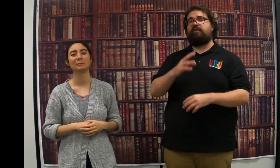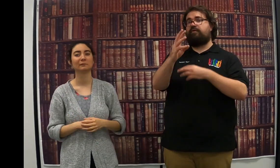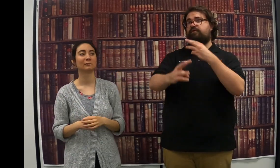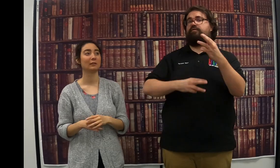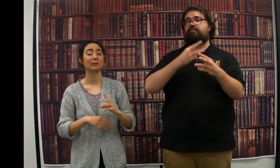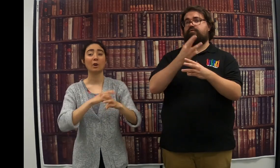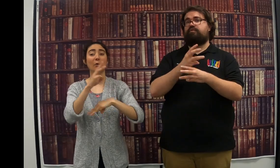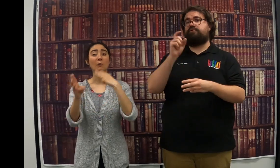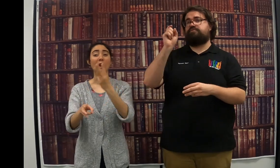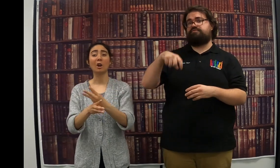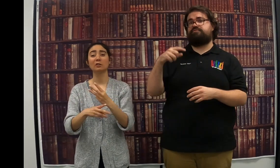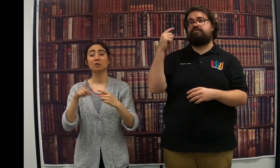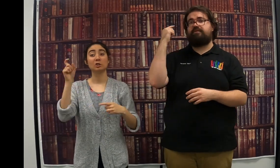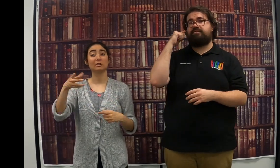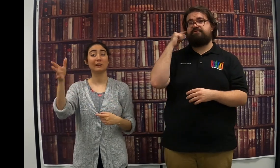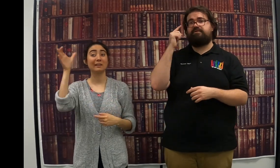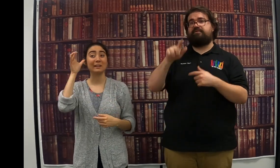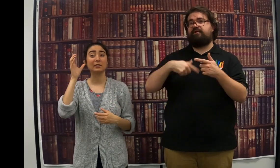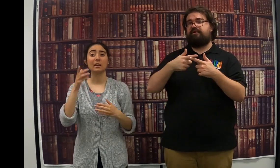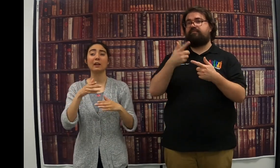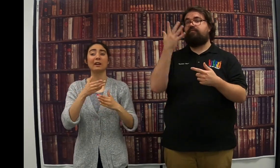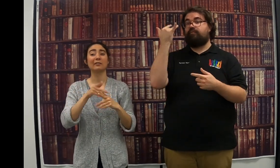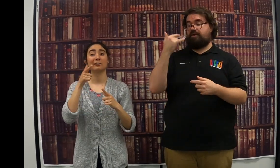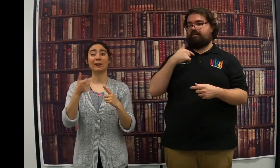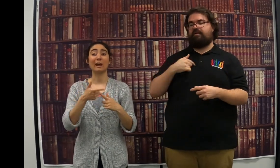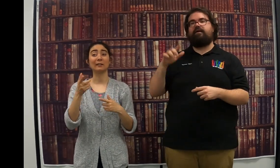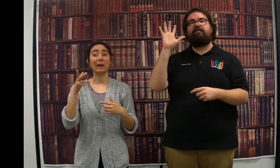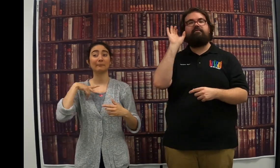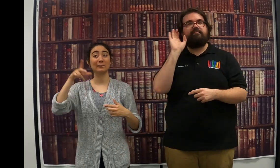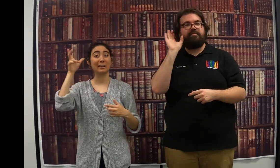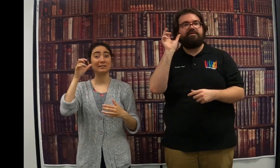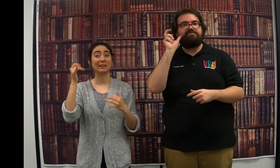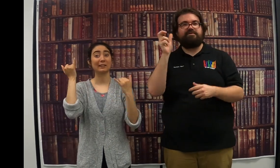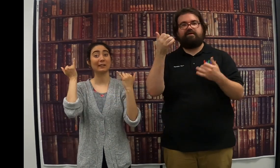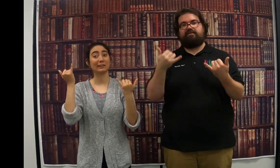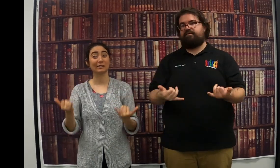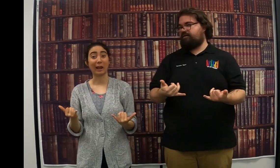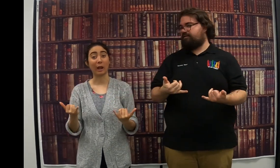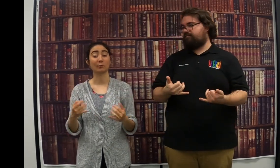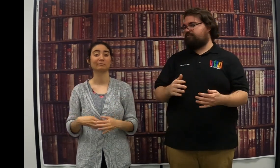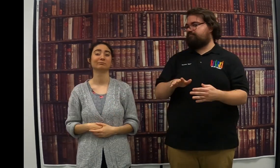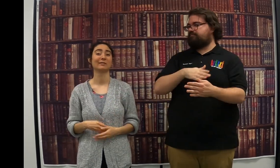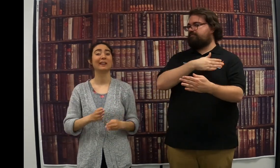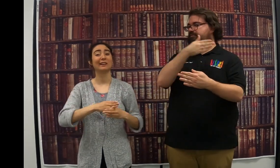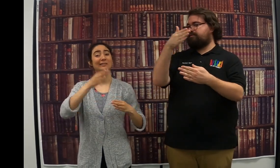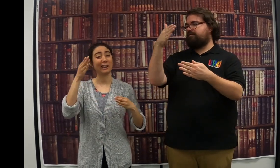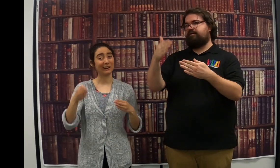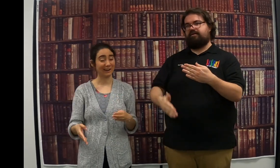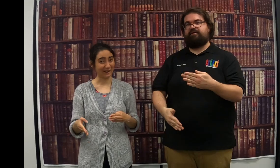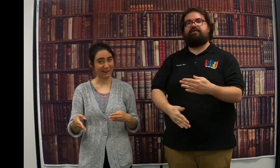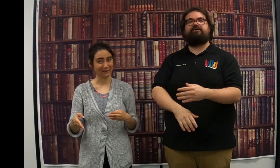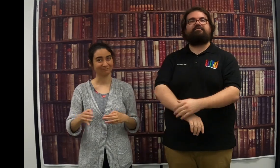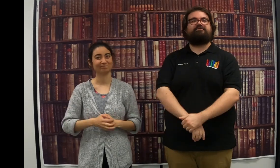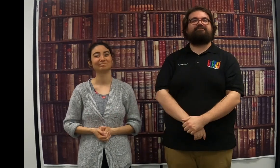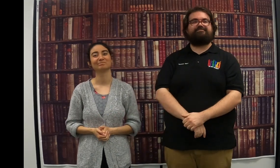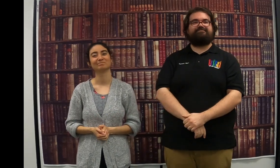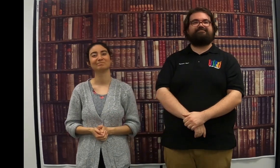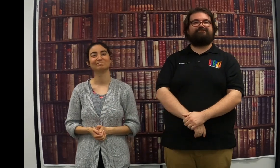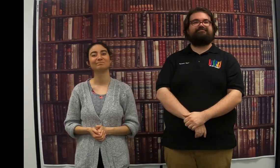Oh, the world should listen then, as I am listening now. The end.